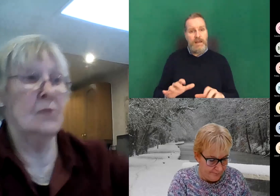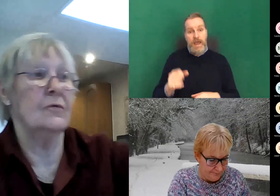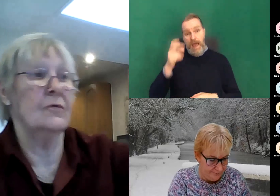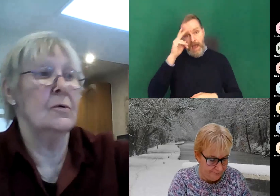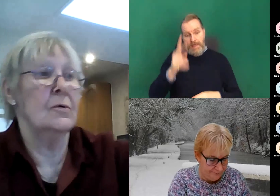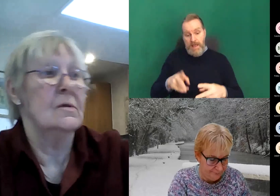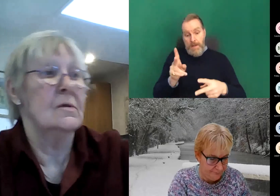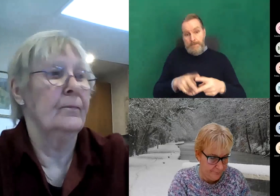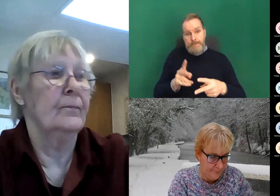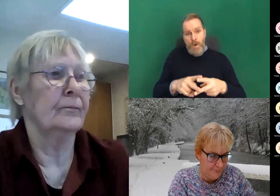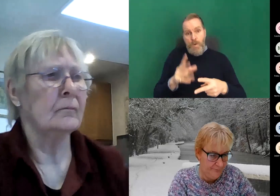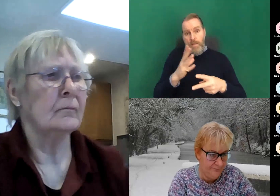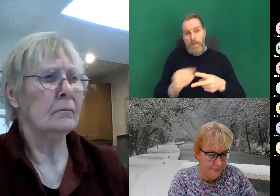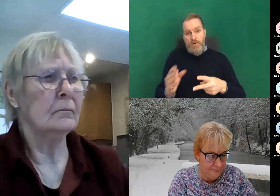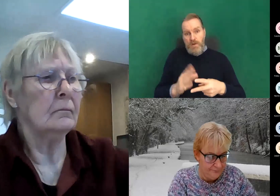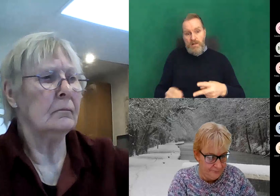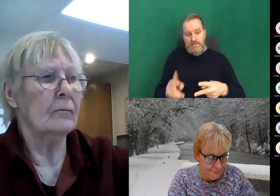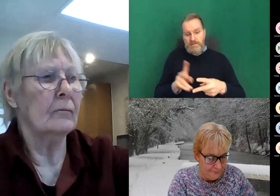can be useful to us.